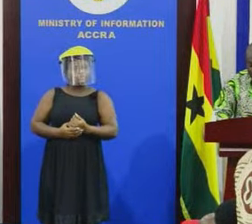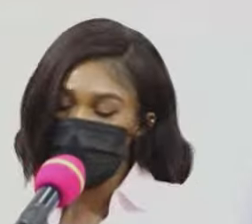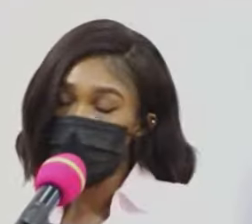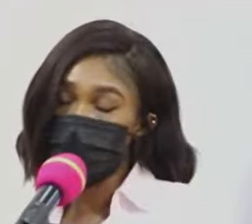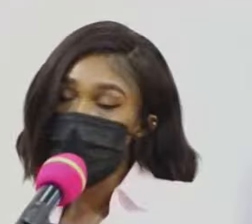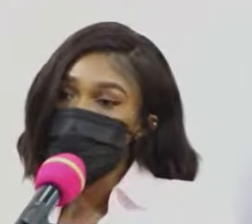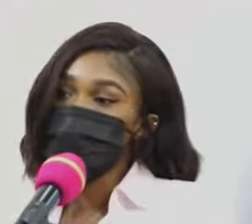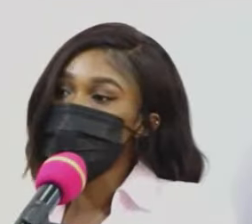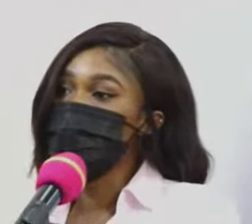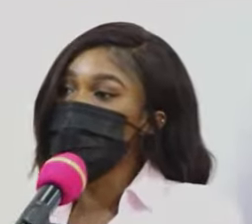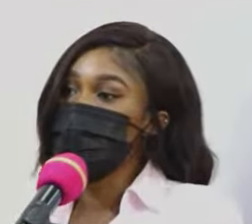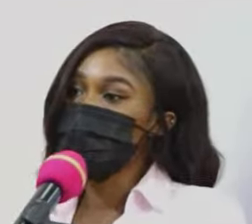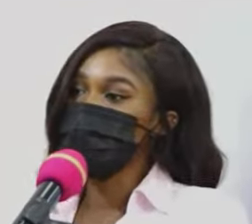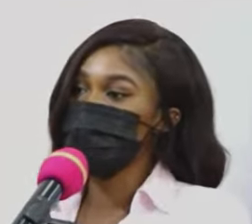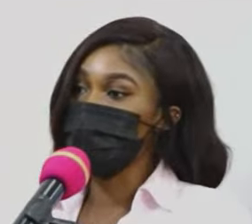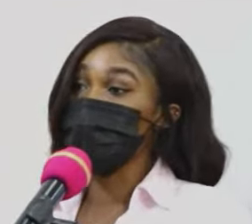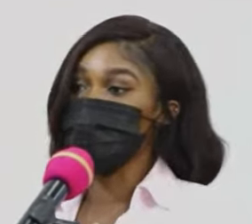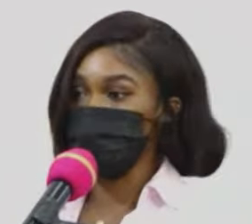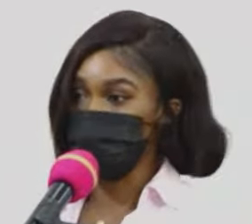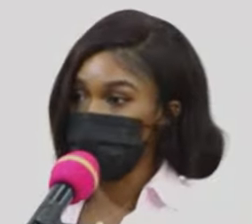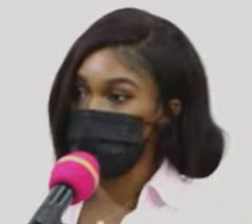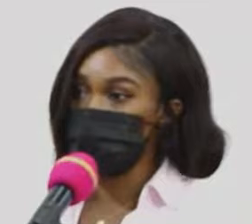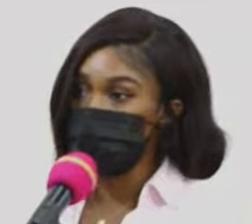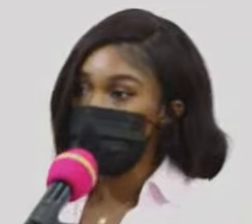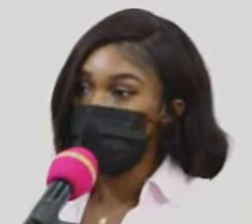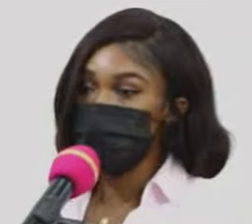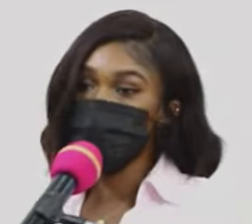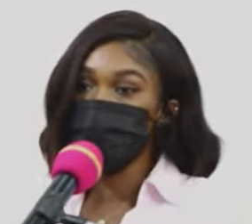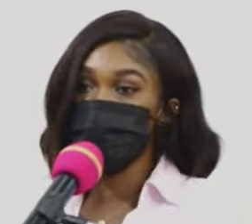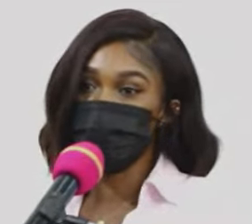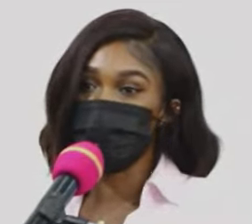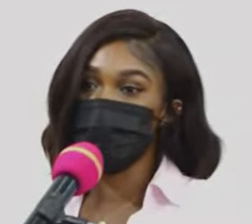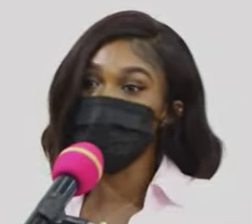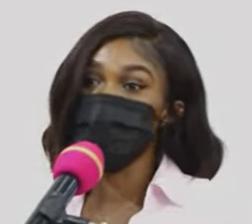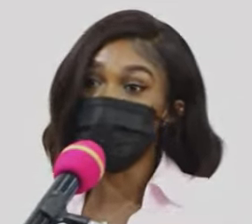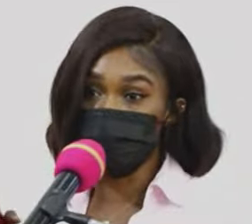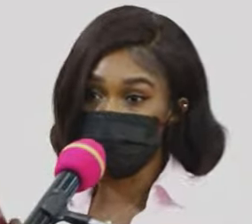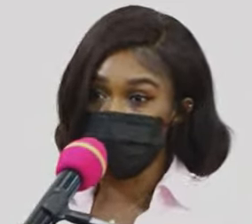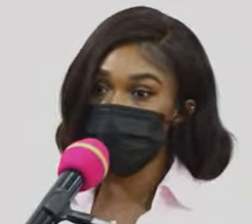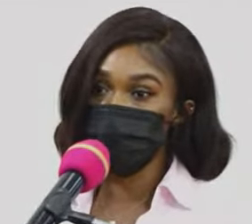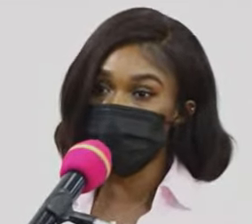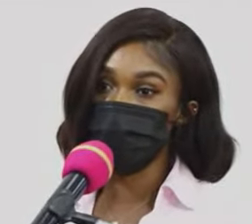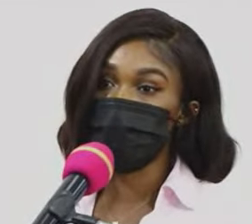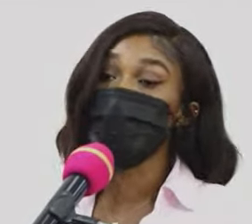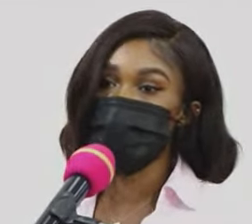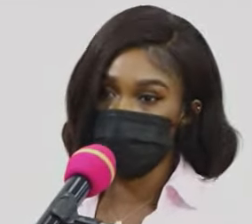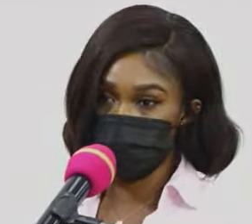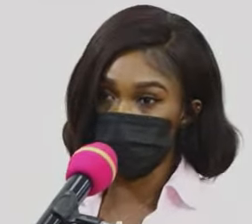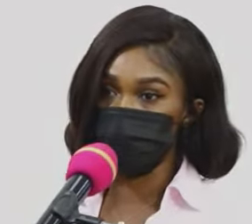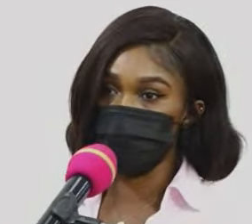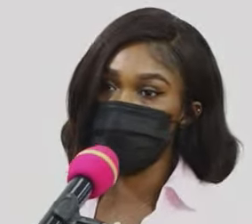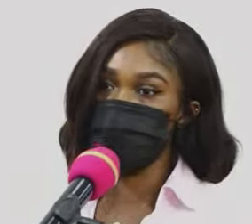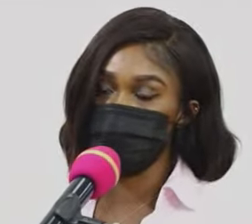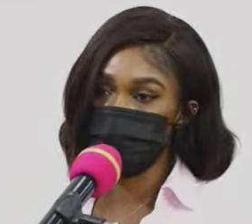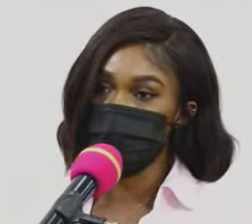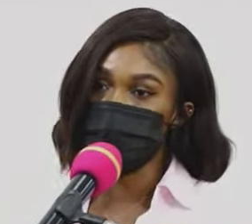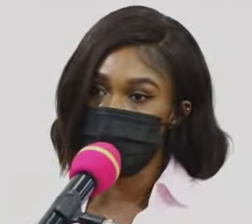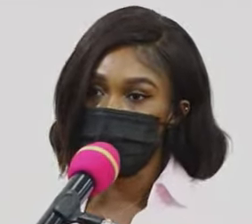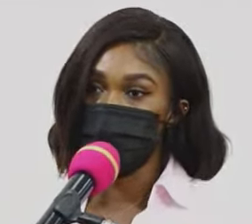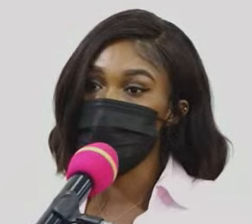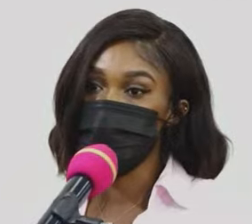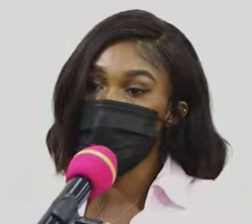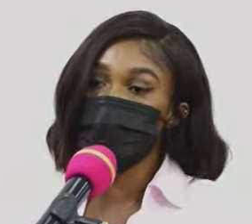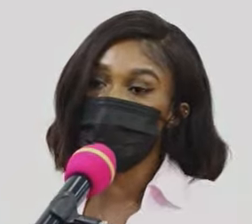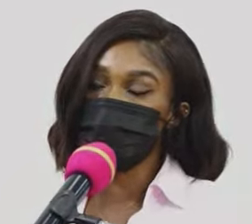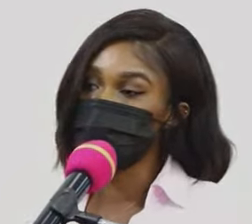intention Shika, we can't to hear you. Please speak amend up. the Constitution. I want to know if you can give us the Amend Act Constitution. 29. Yes, of the Amend Act 29.